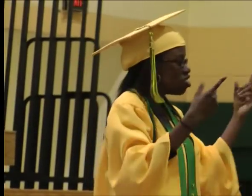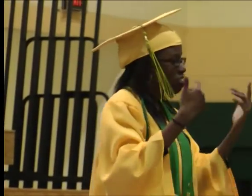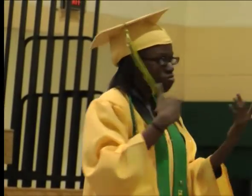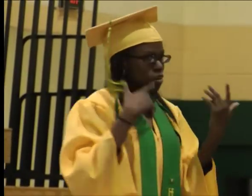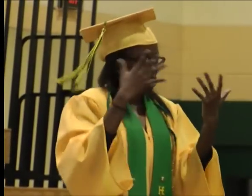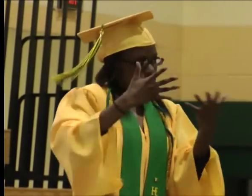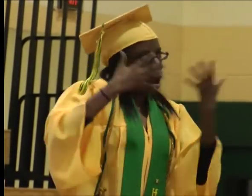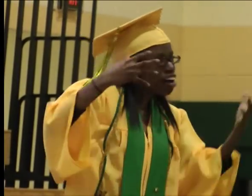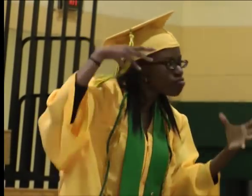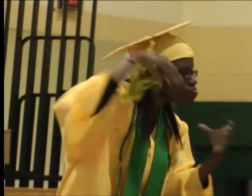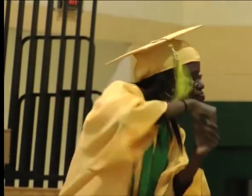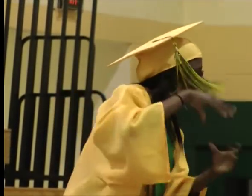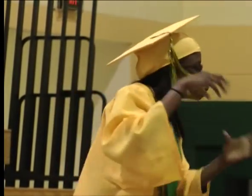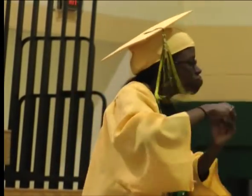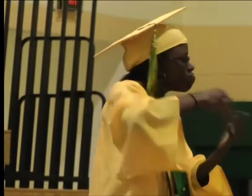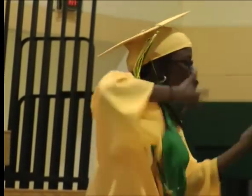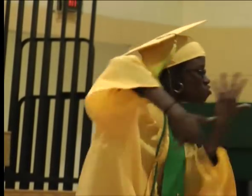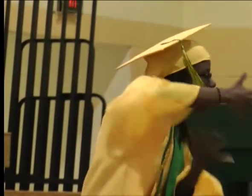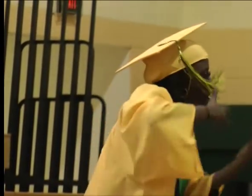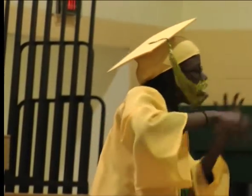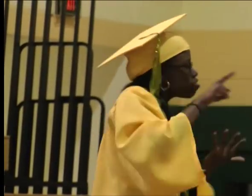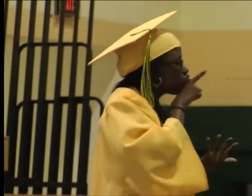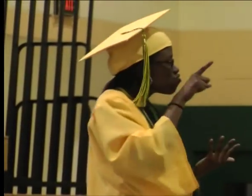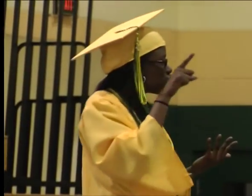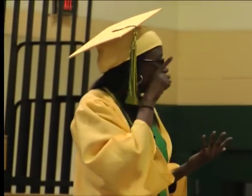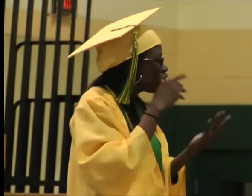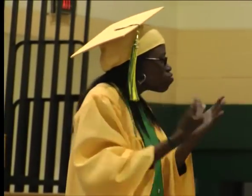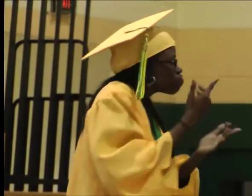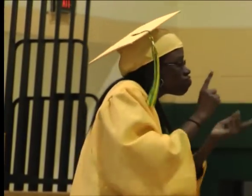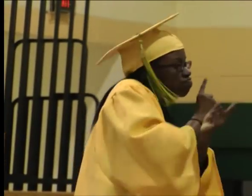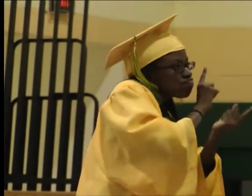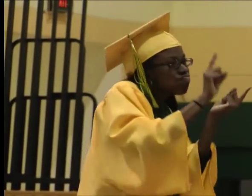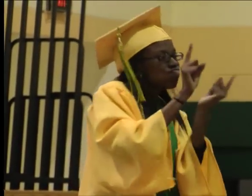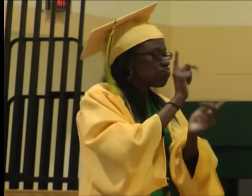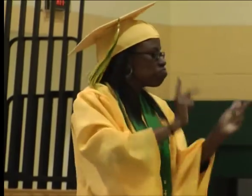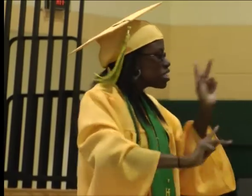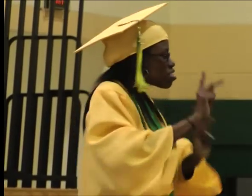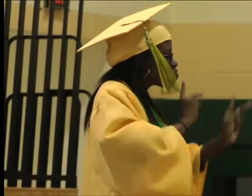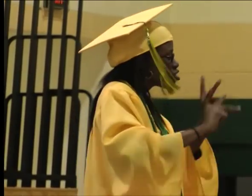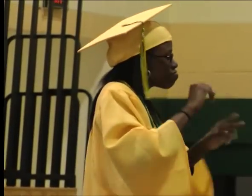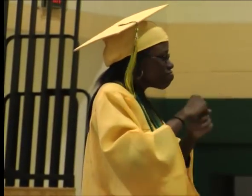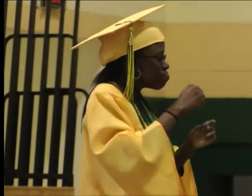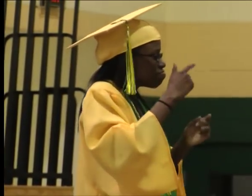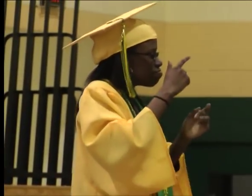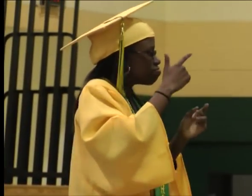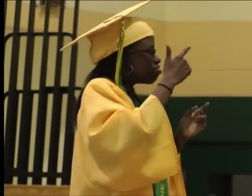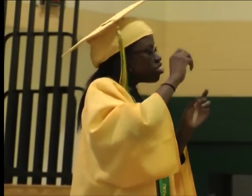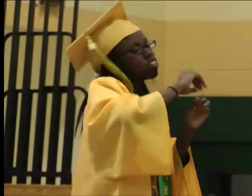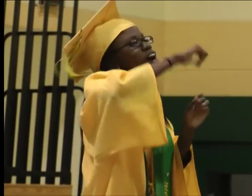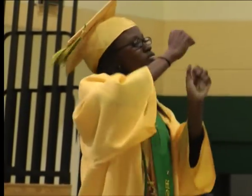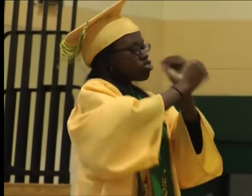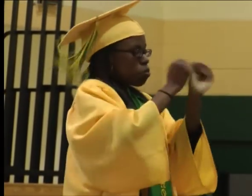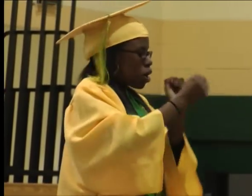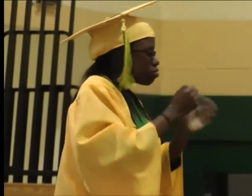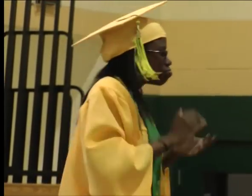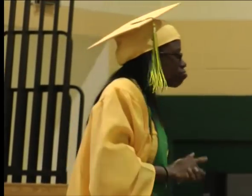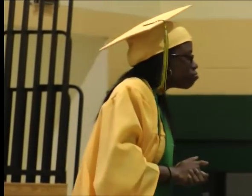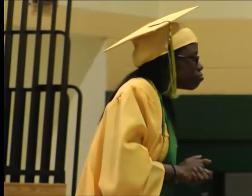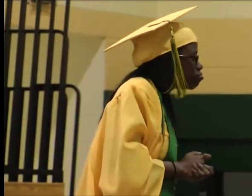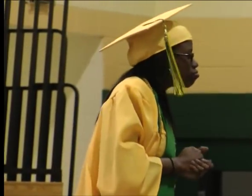It was very different coming here to GSM, being surrounded by deaf people and meeting new people and